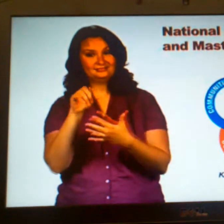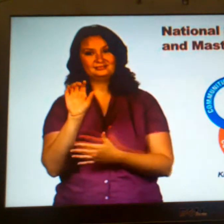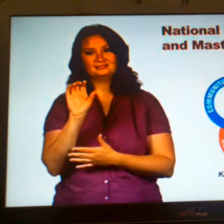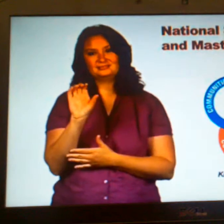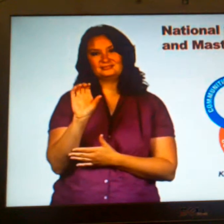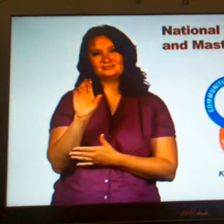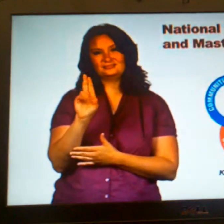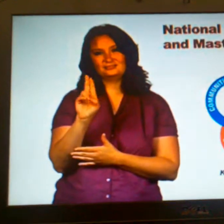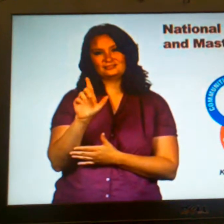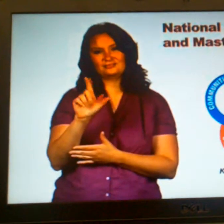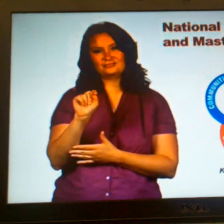communication is the first one.